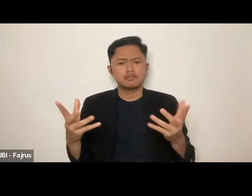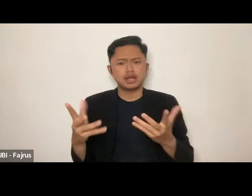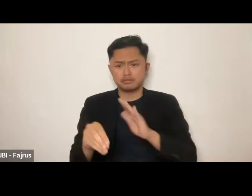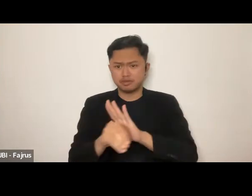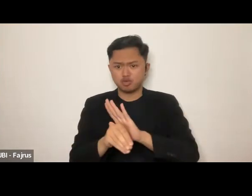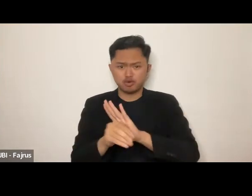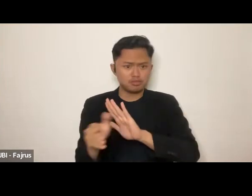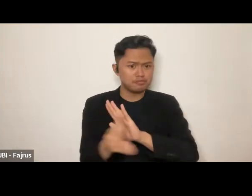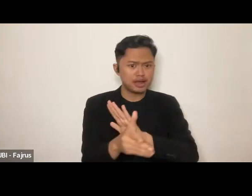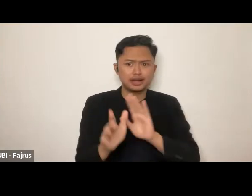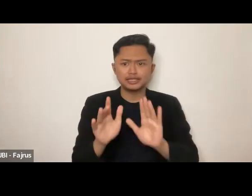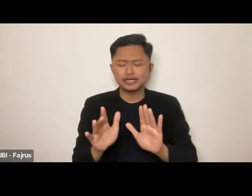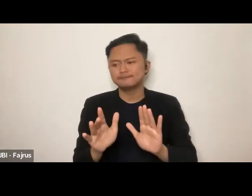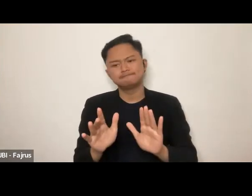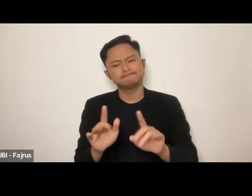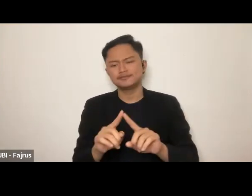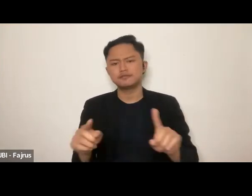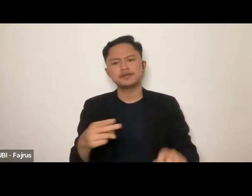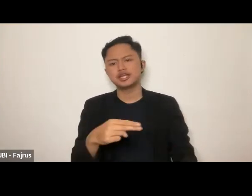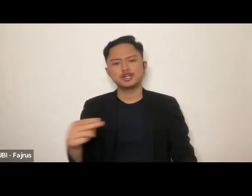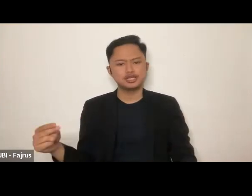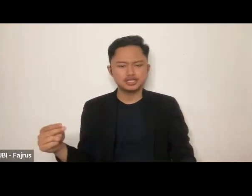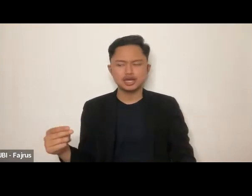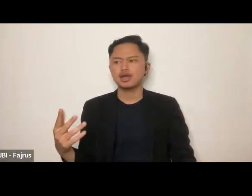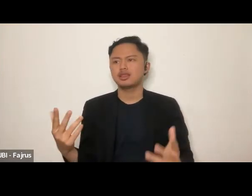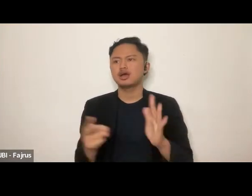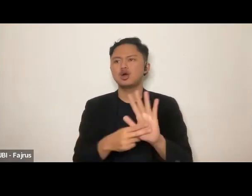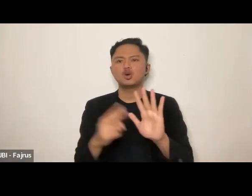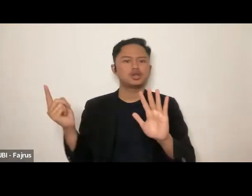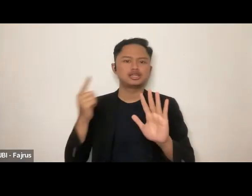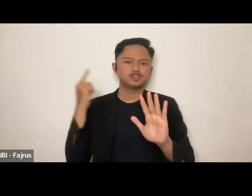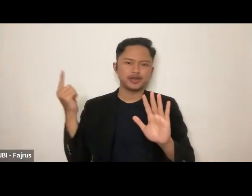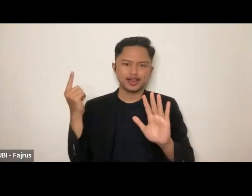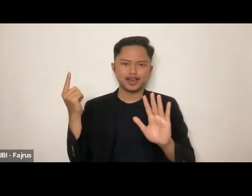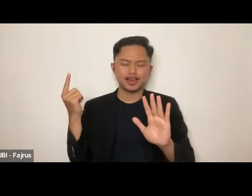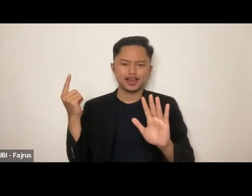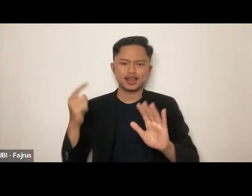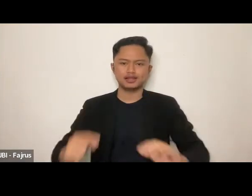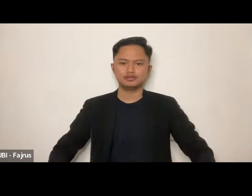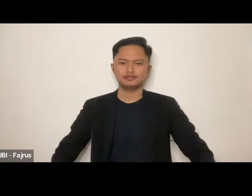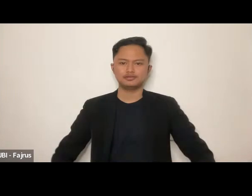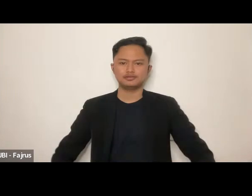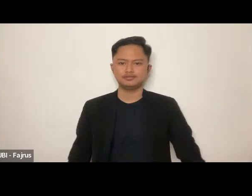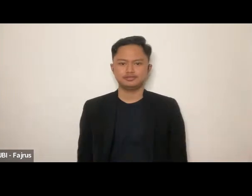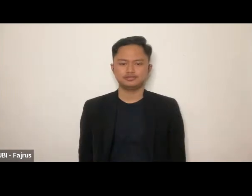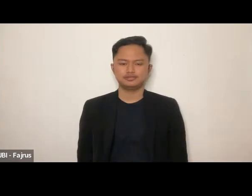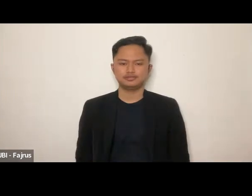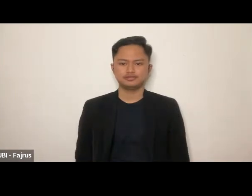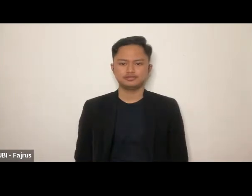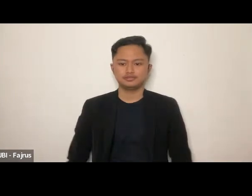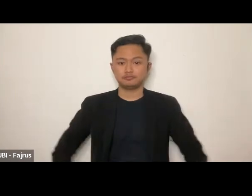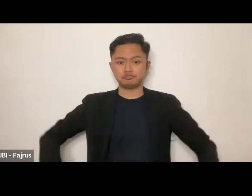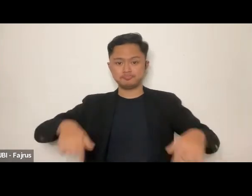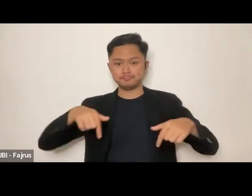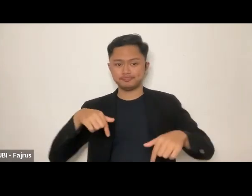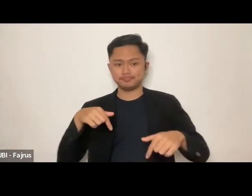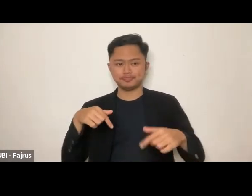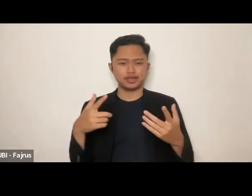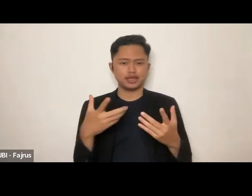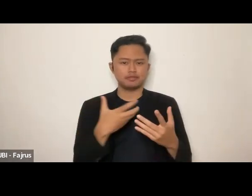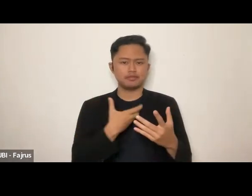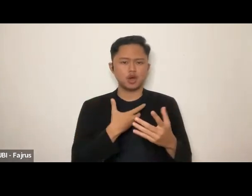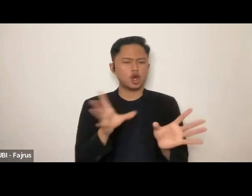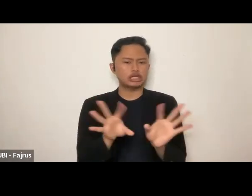in Indonesia nationally. And this thing leads to one conclusion, I